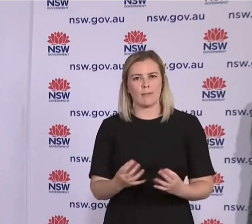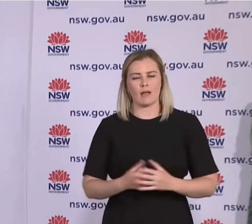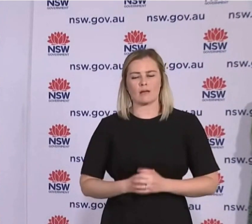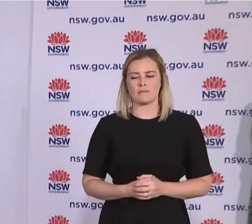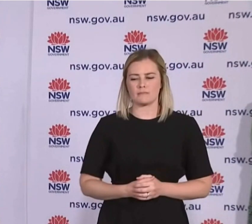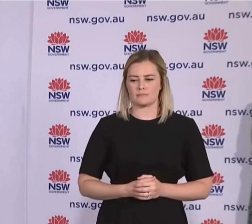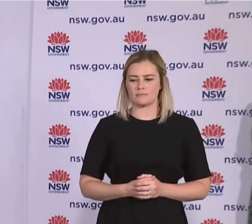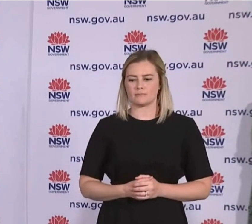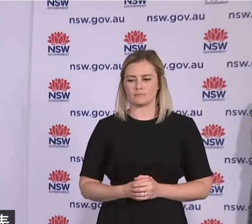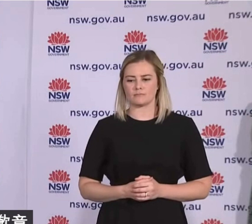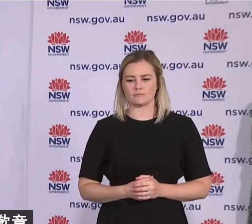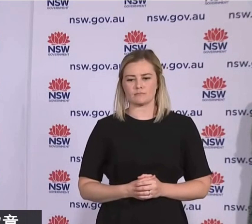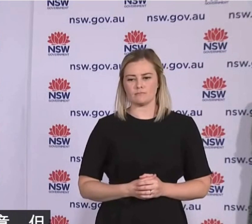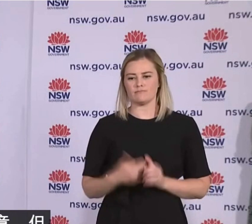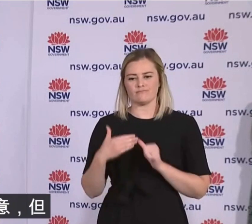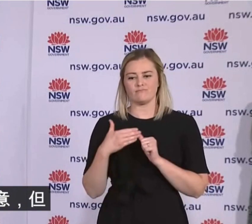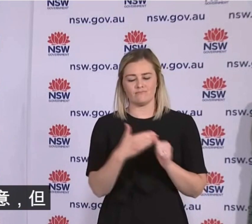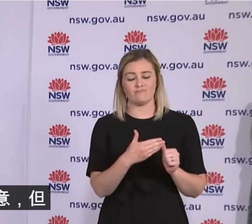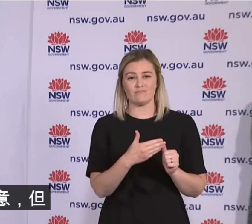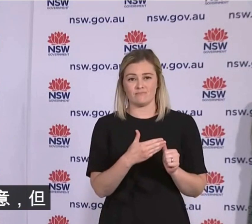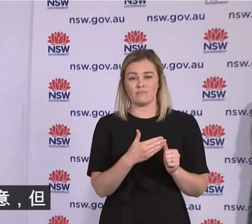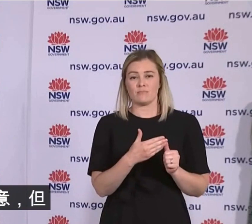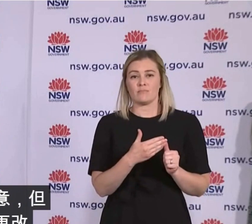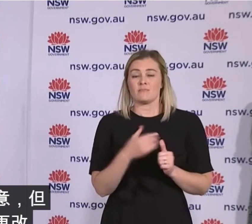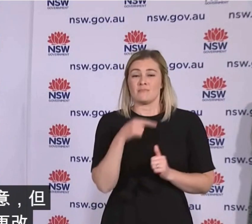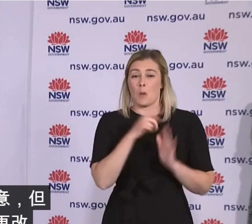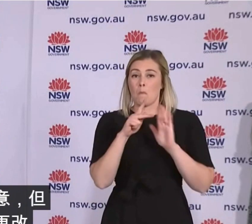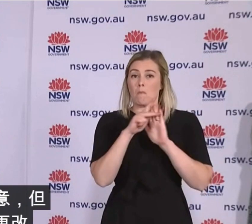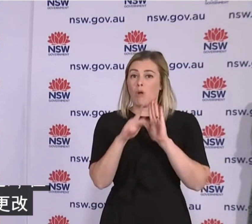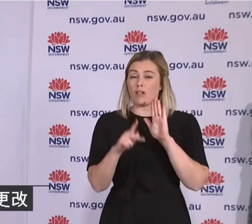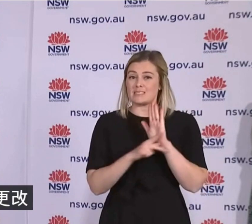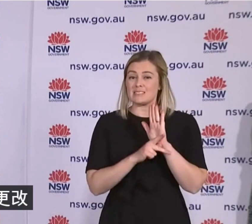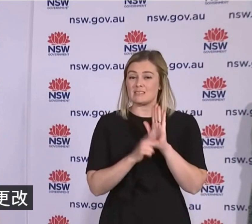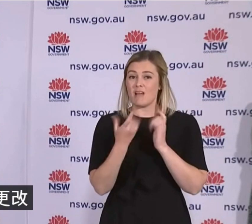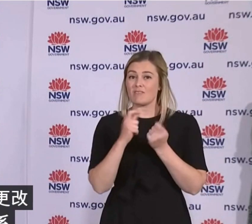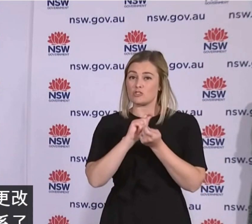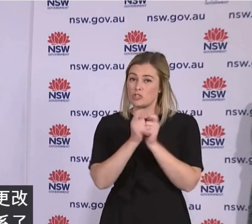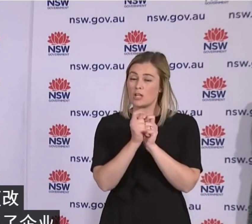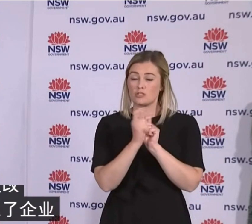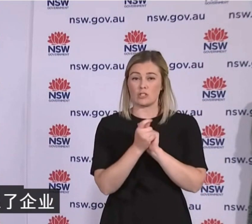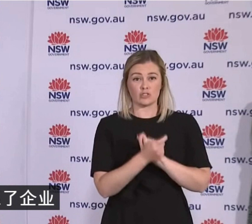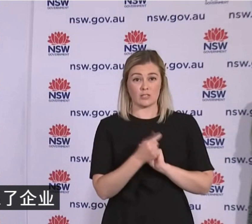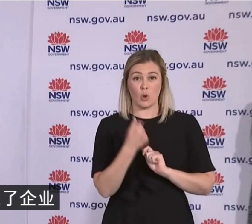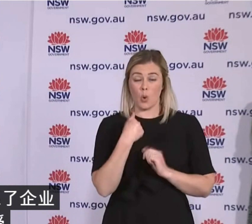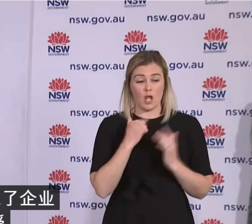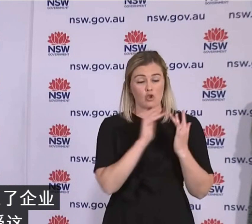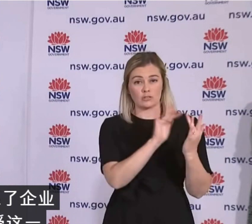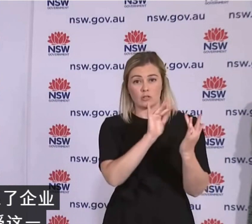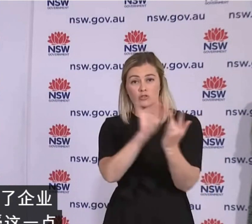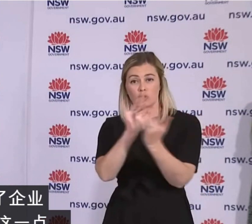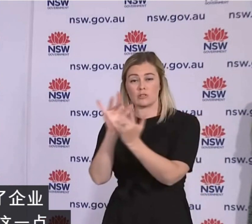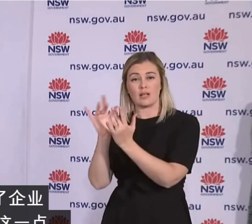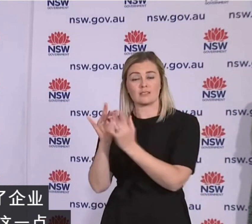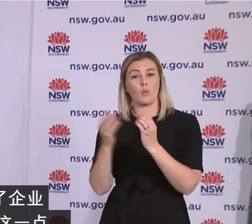the past, and I apologise for that, but these were policy settings that were changed, and we reached out to businesses at the time, and